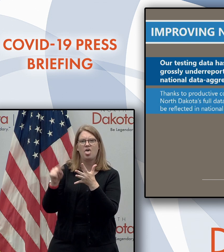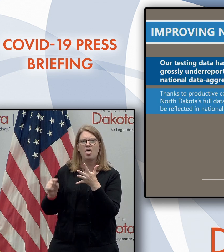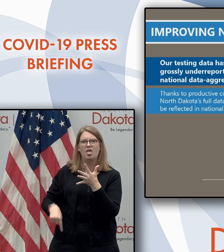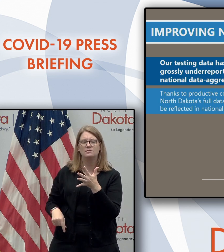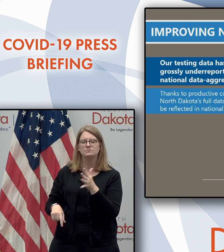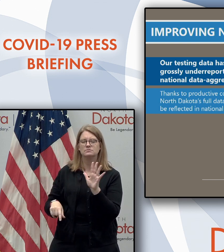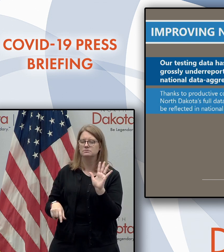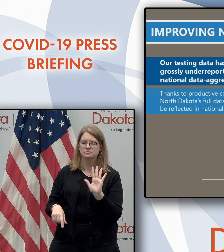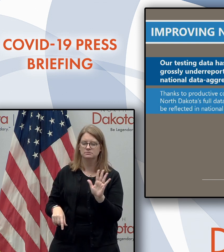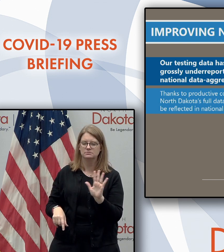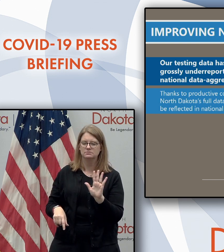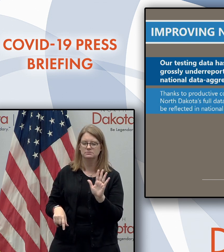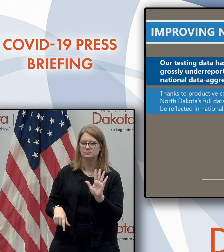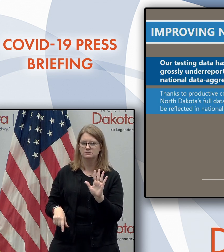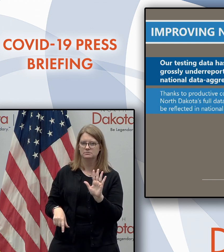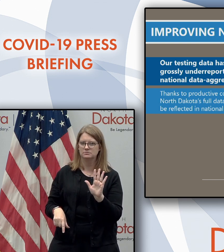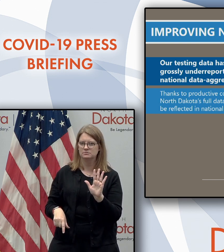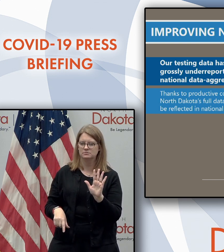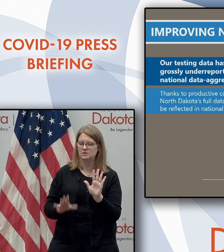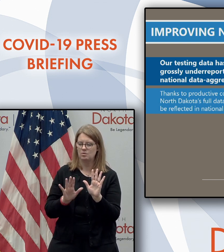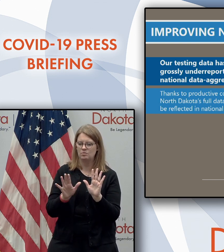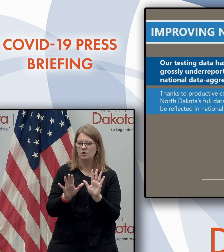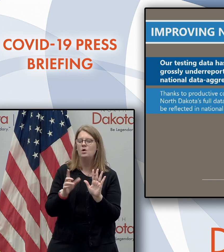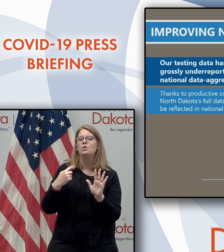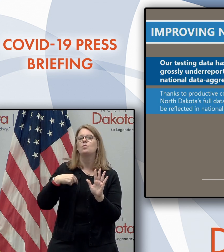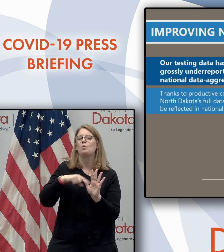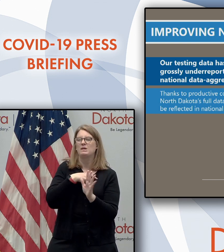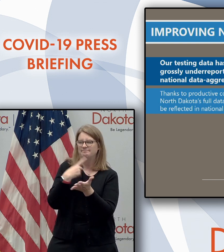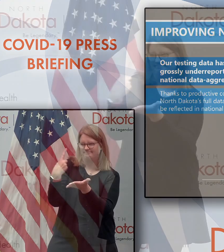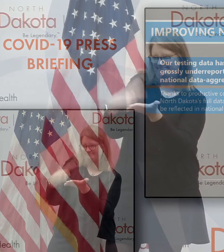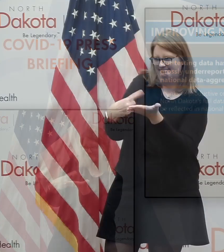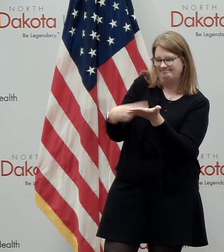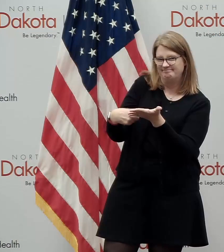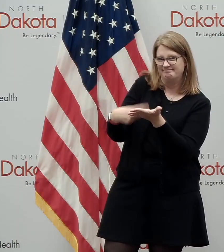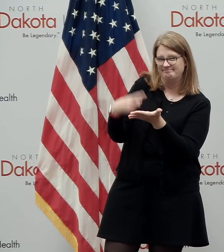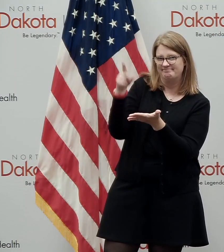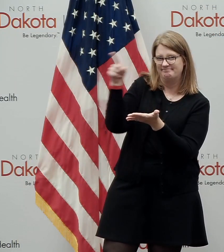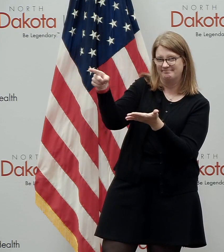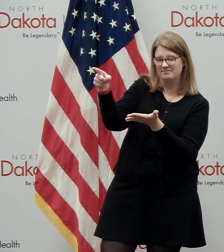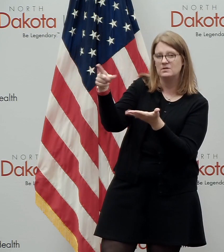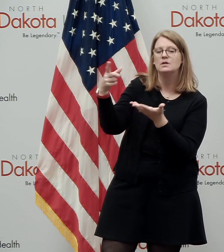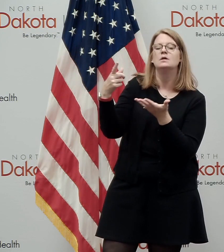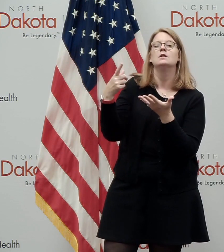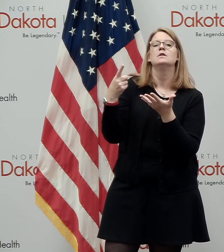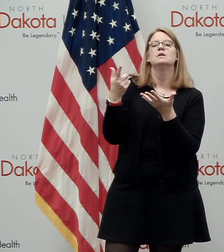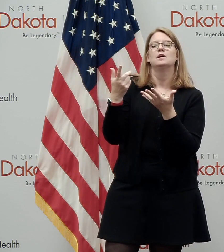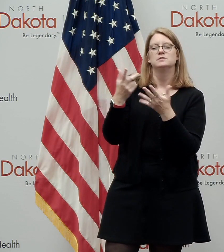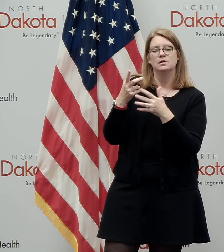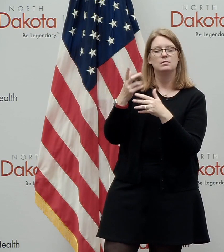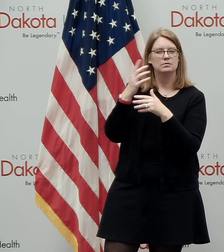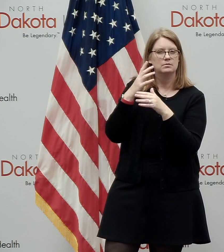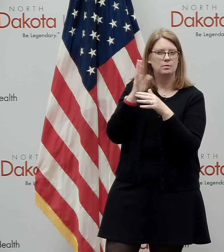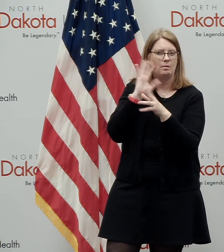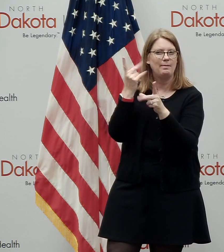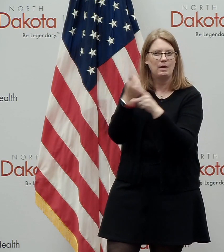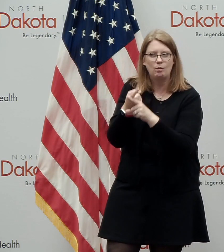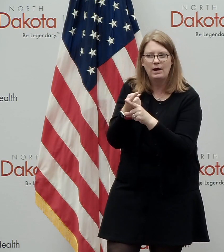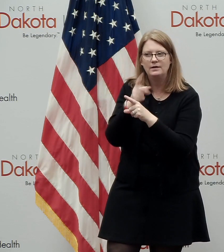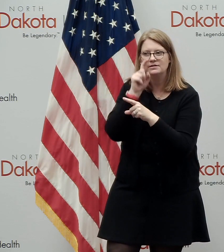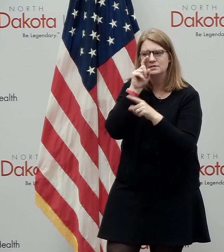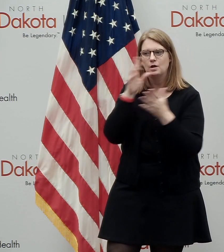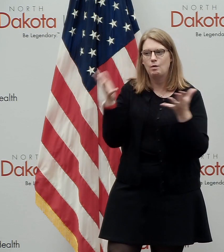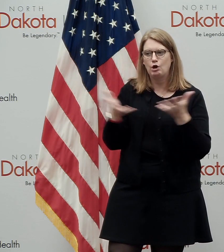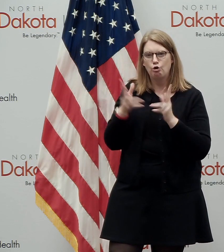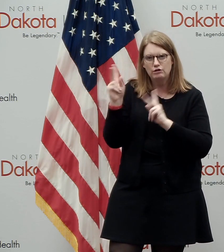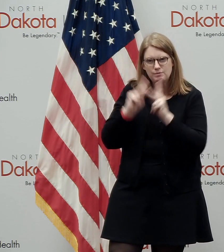non-governmental data collection sites as the authority. And so again, we encourage people to get